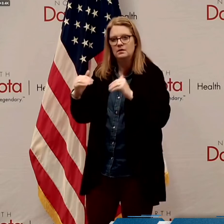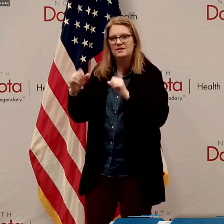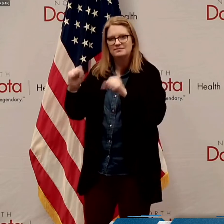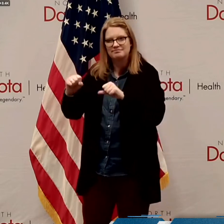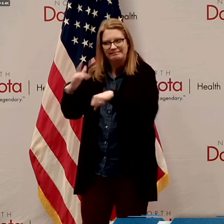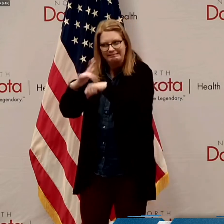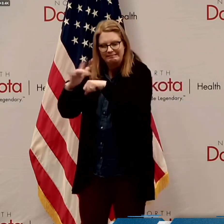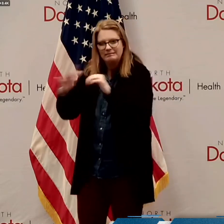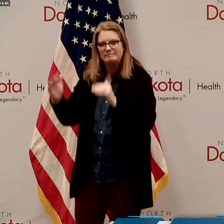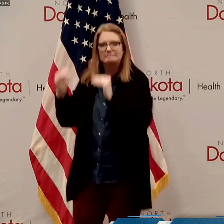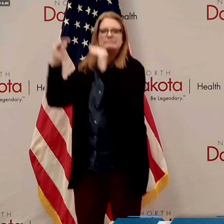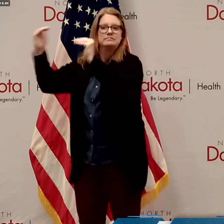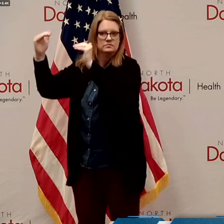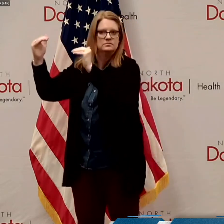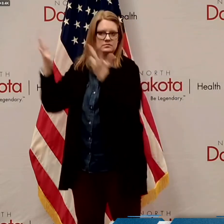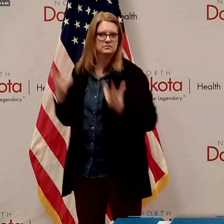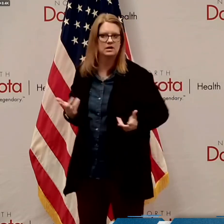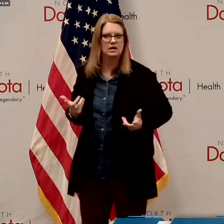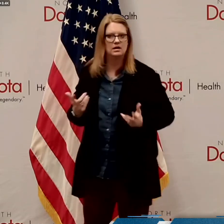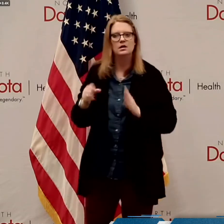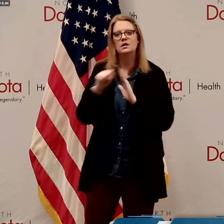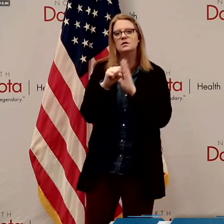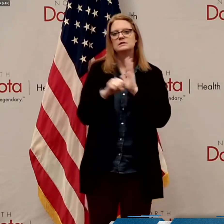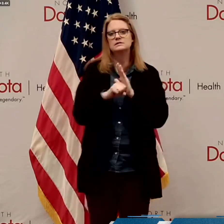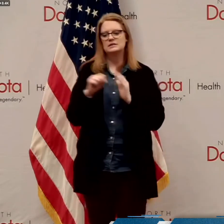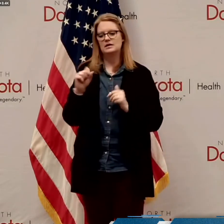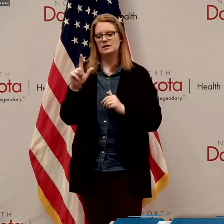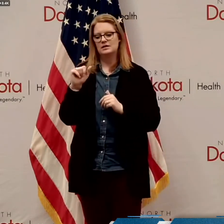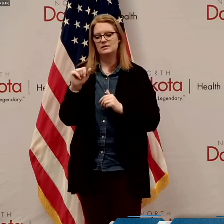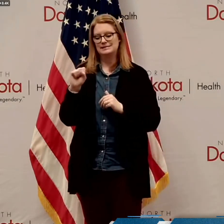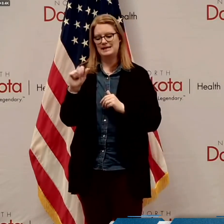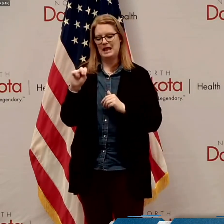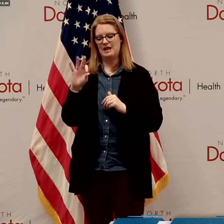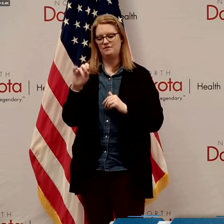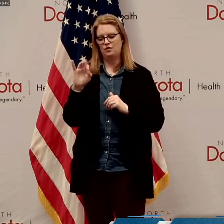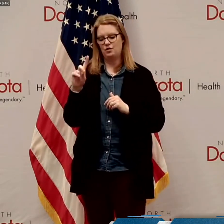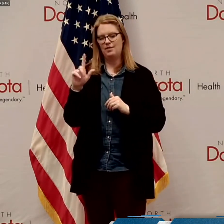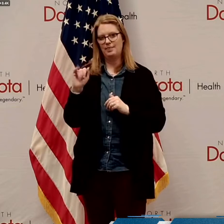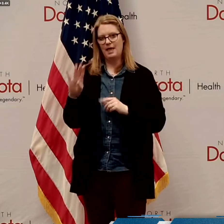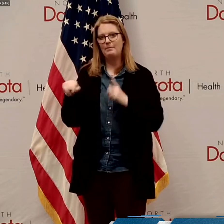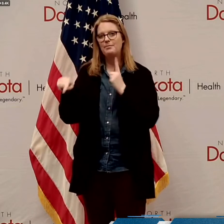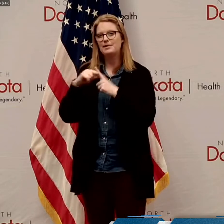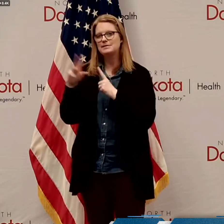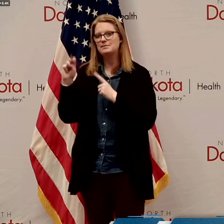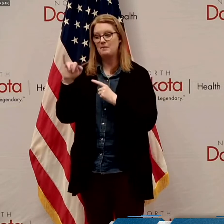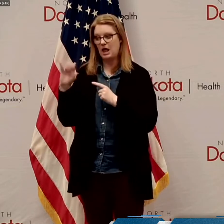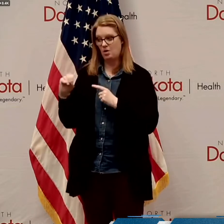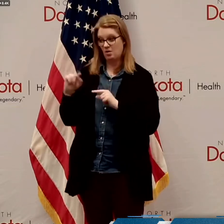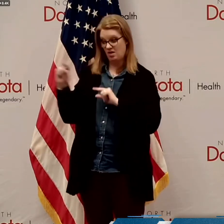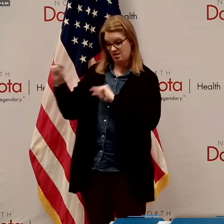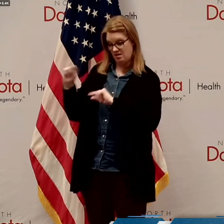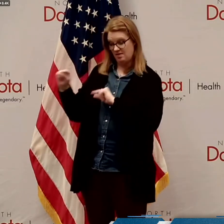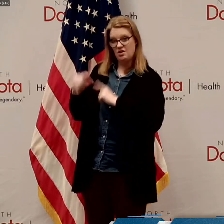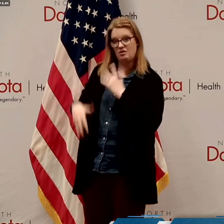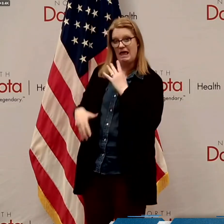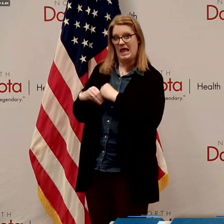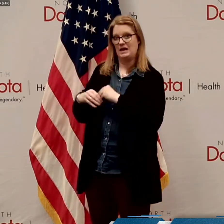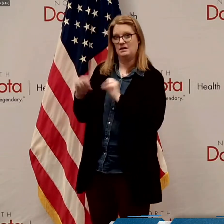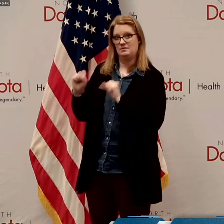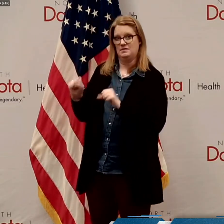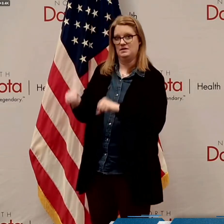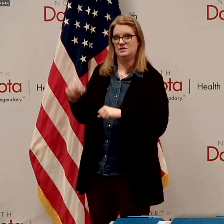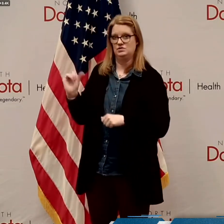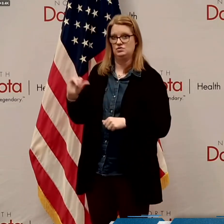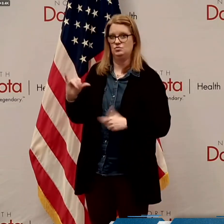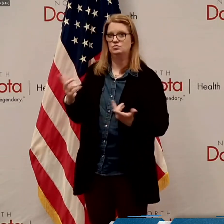our private partners that we work with, including the Sanford Lab and Mayo, are also adding capacity. So again, we have the capacity to